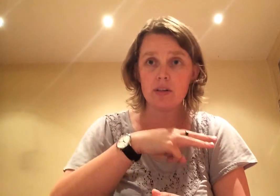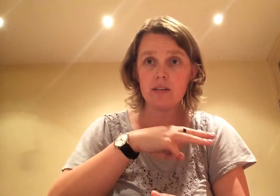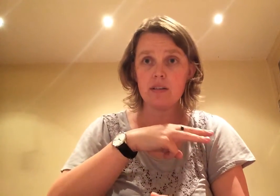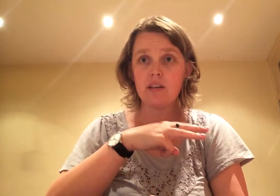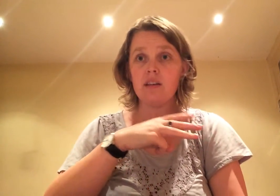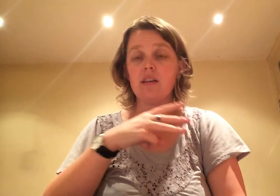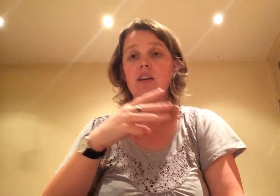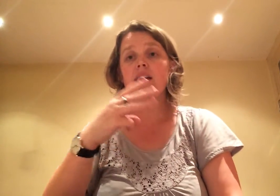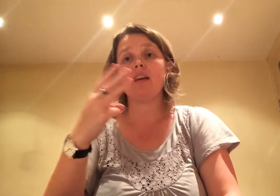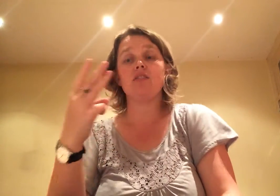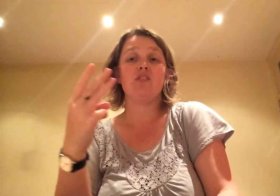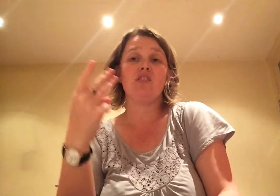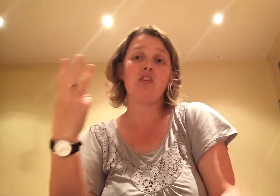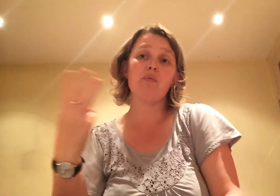300. Okay, so you could go